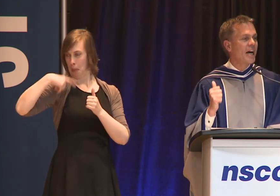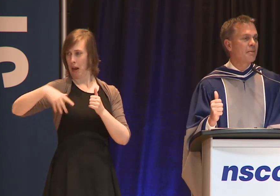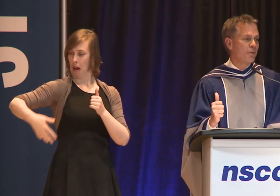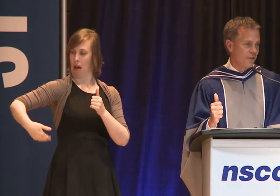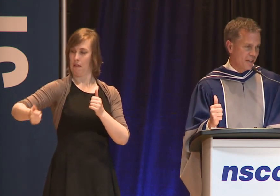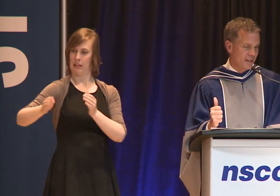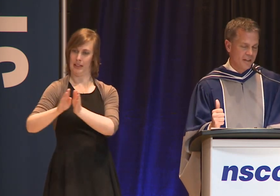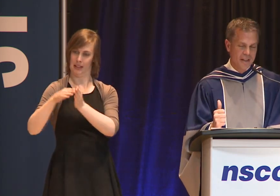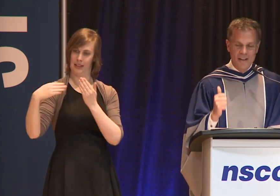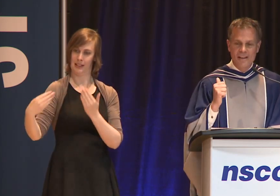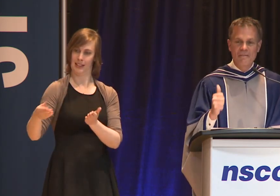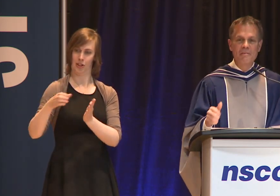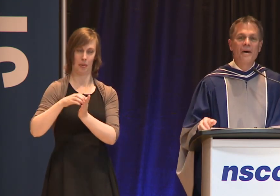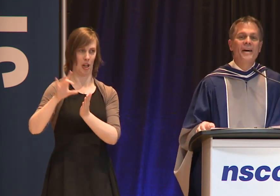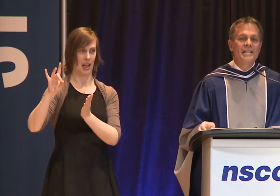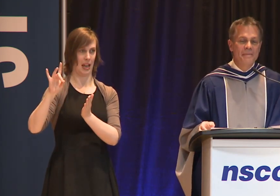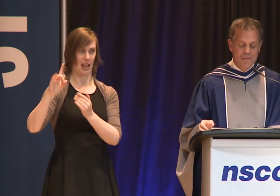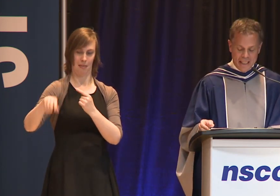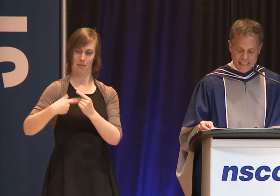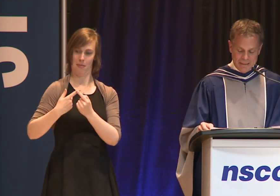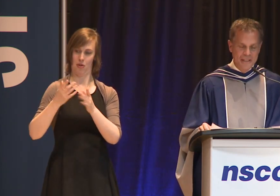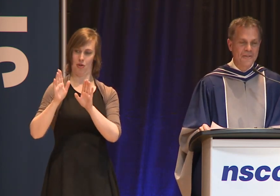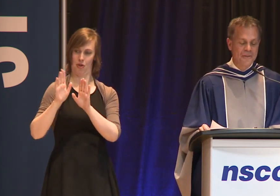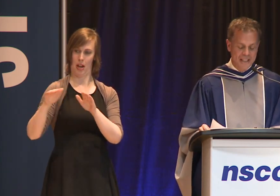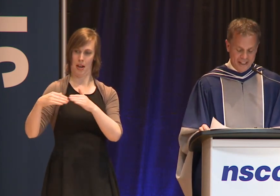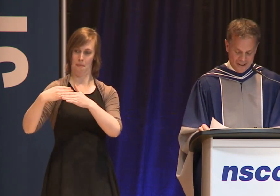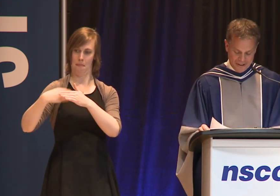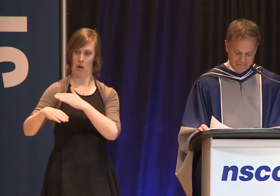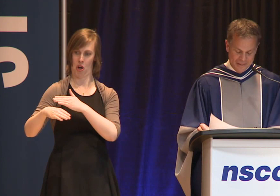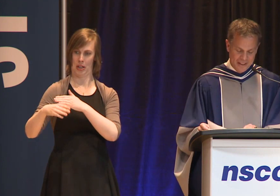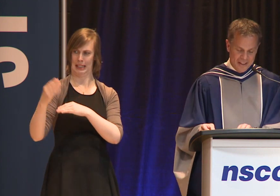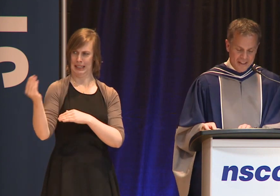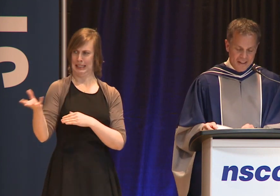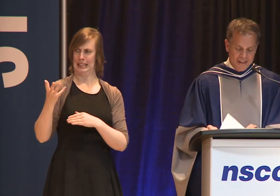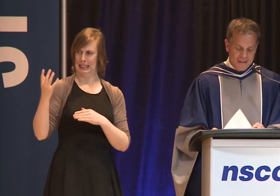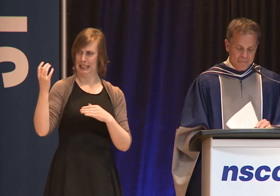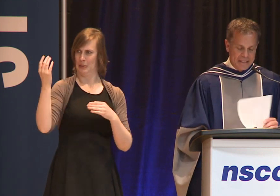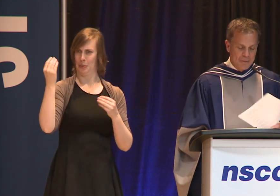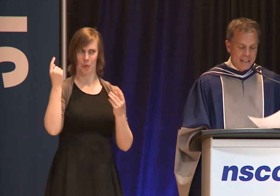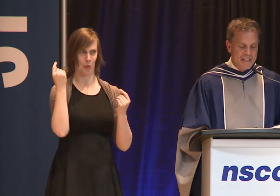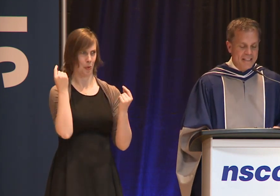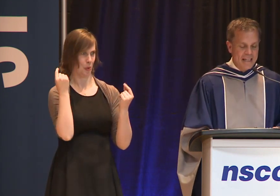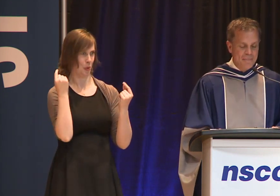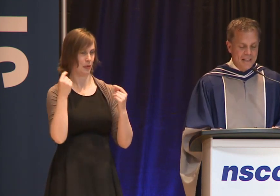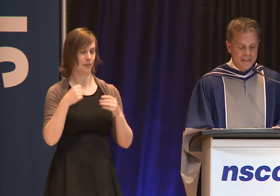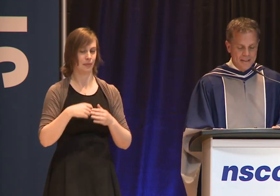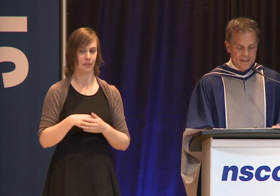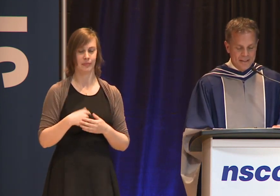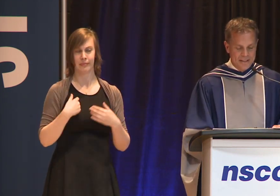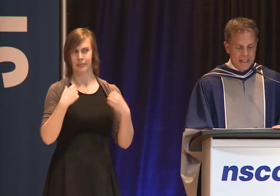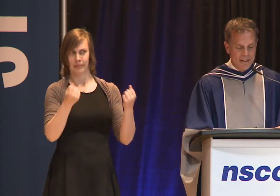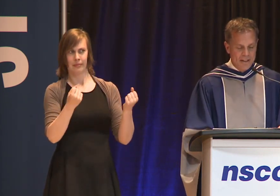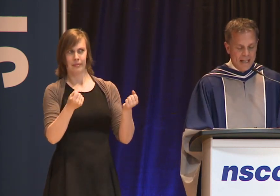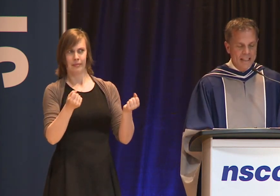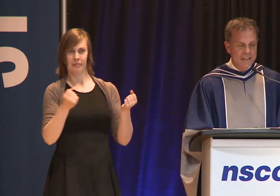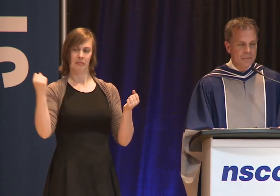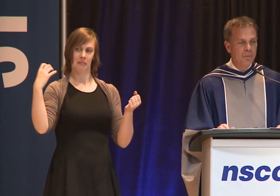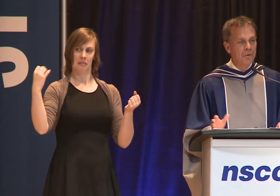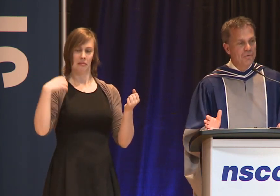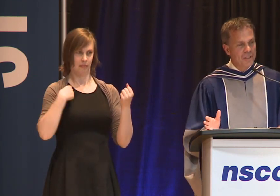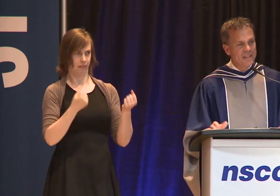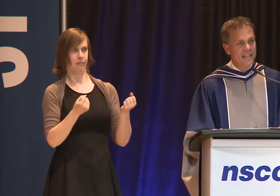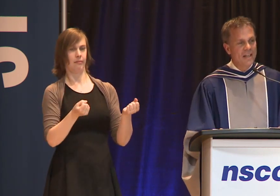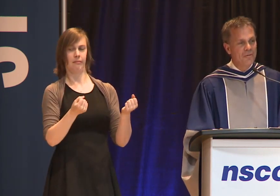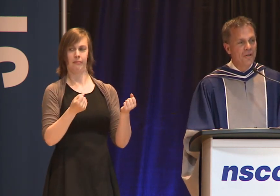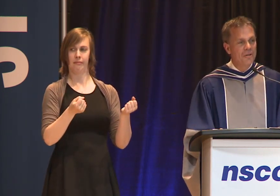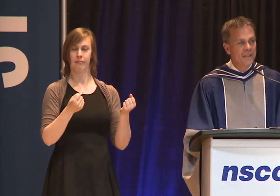8, childbirthing, and remind me what I need to be doing here. Because about every 10 minutes, Sarah asked us to